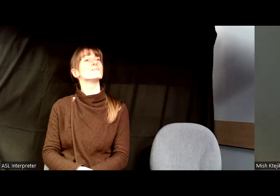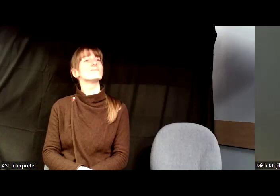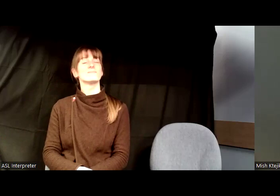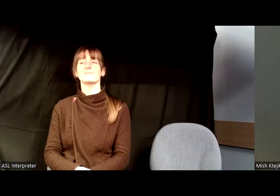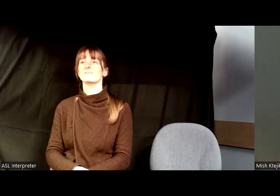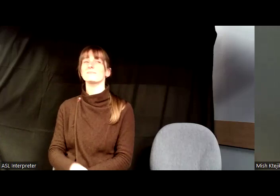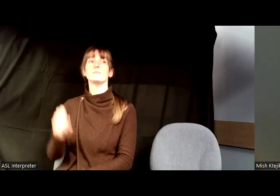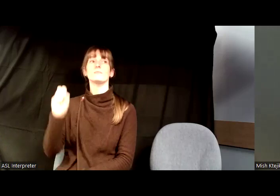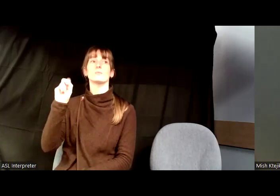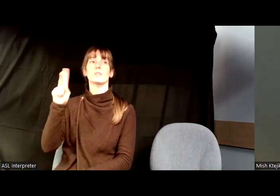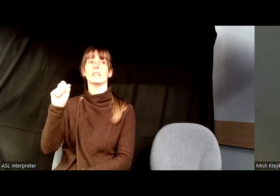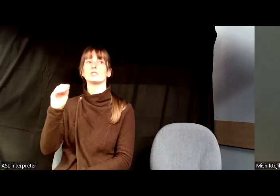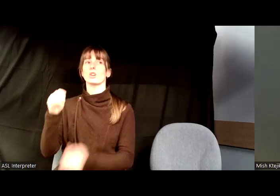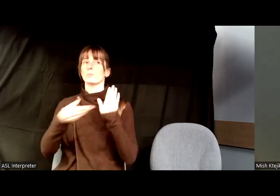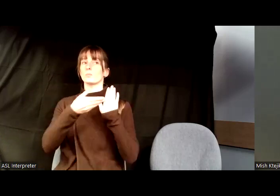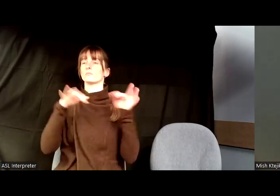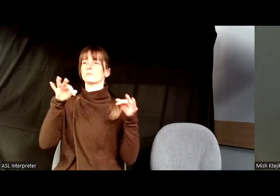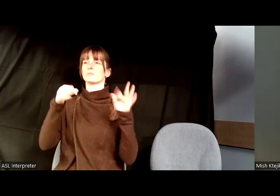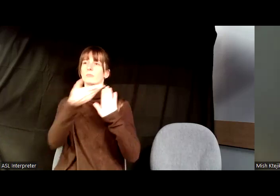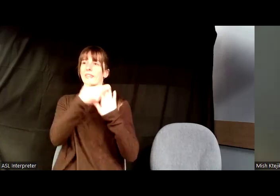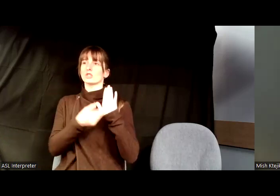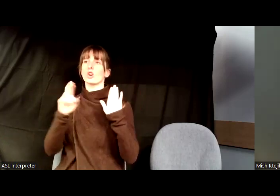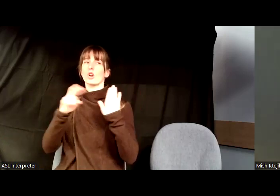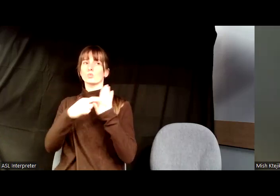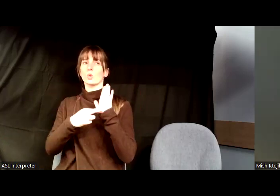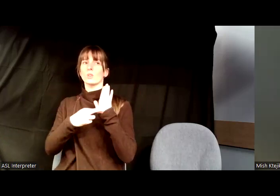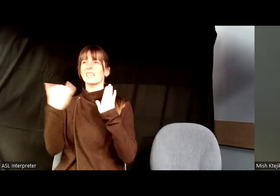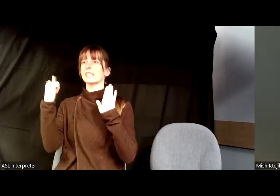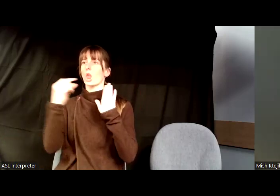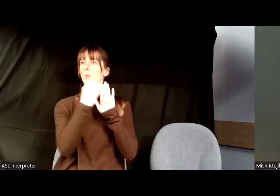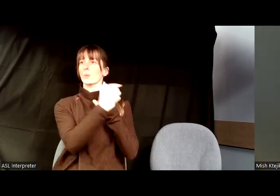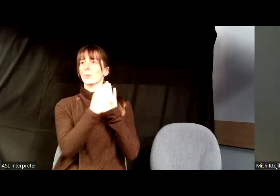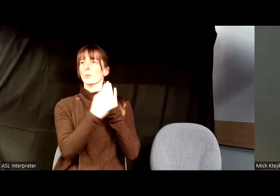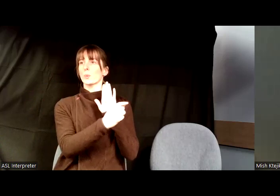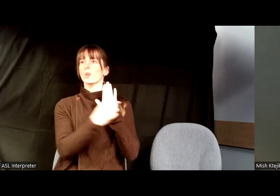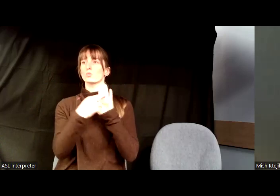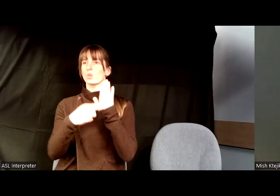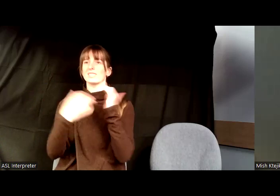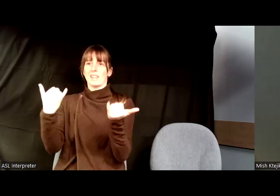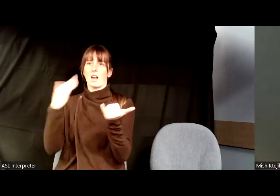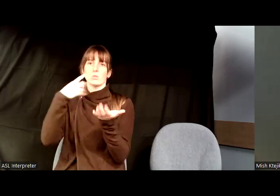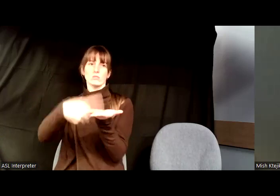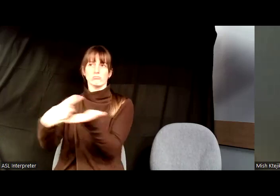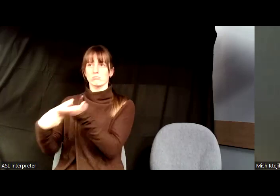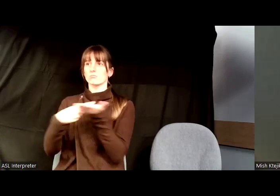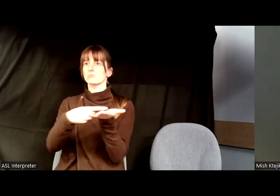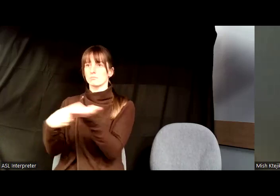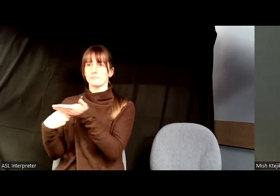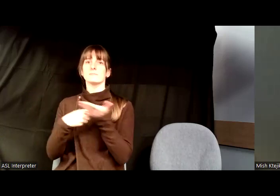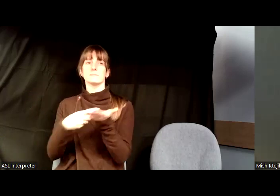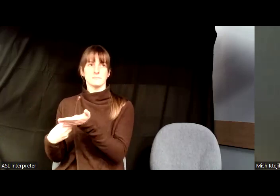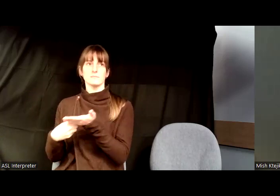Okay, so these are the rules with the yellow here. This is what we'll be reviewing.